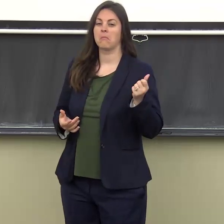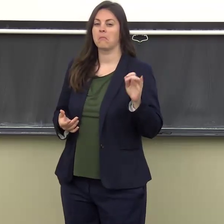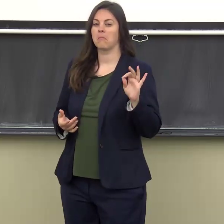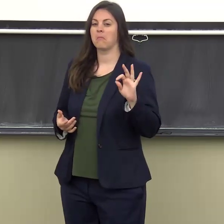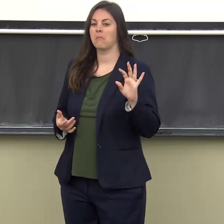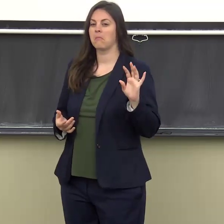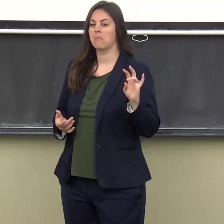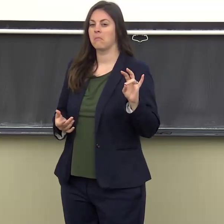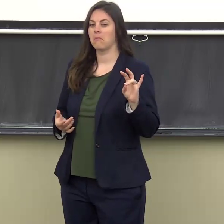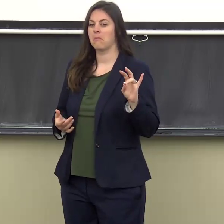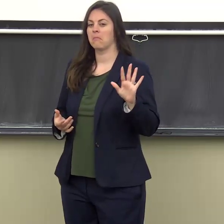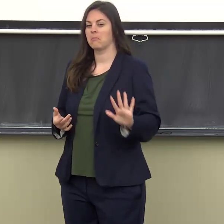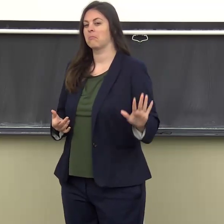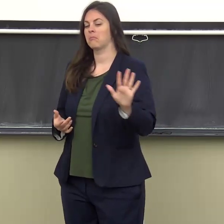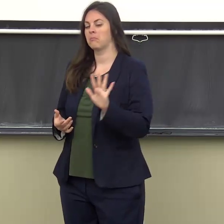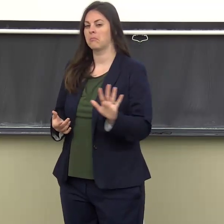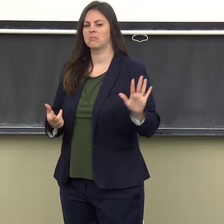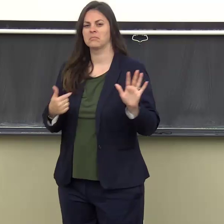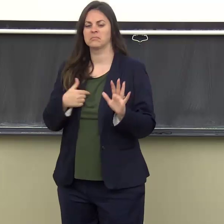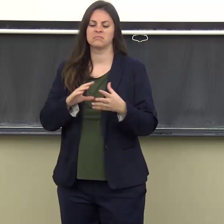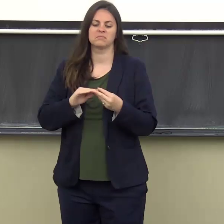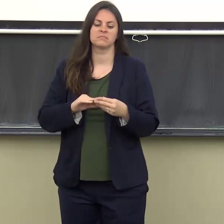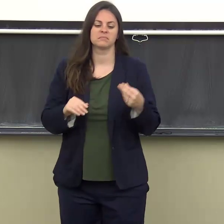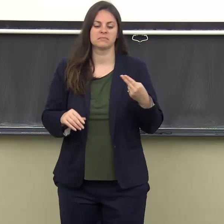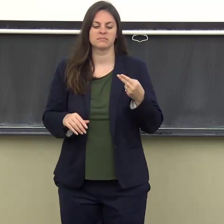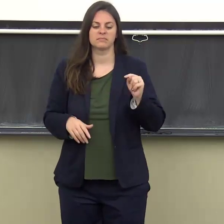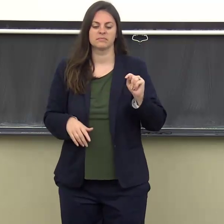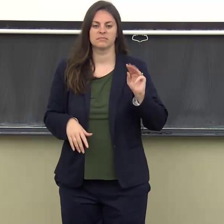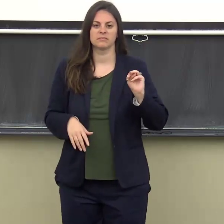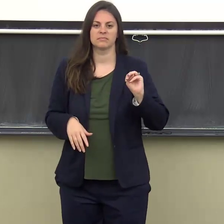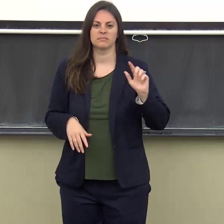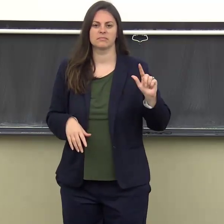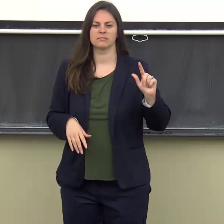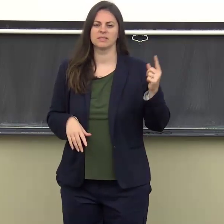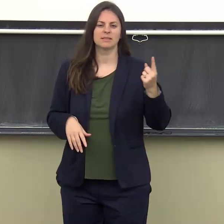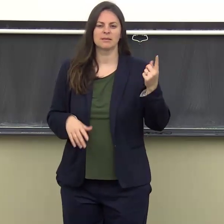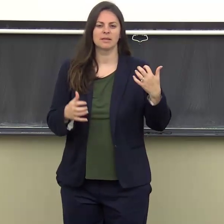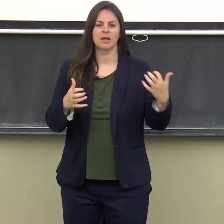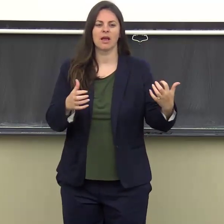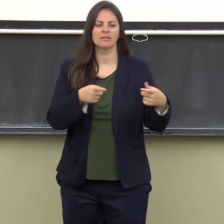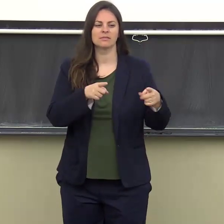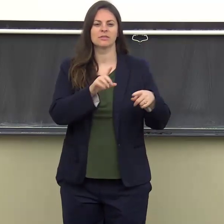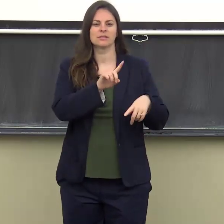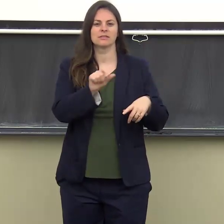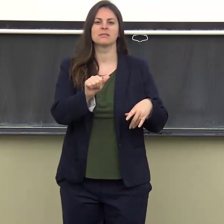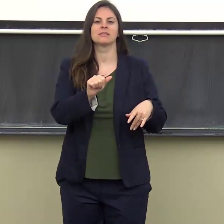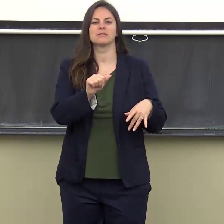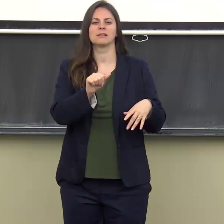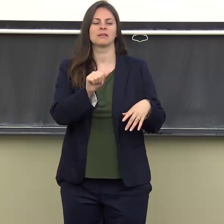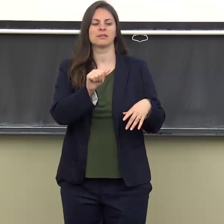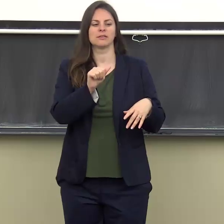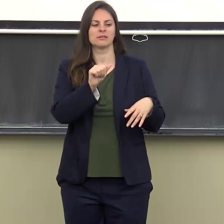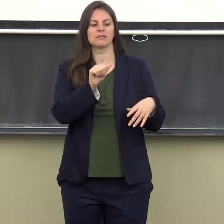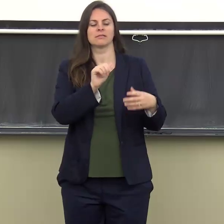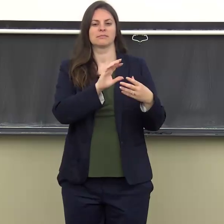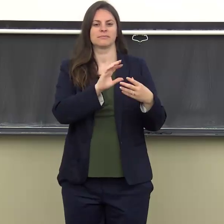97, something like that. And I was talking about HTML, and I remember someone in an audience at a disability conference was like, alt text, what's that? Does